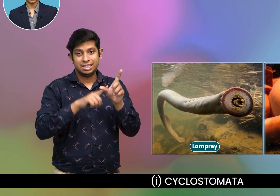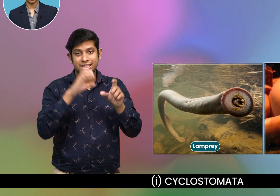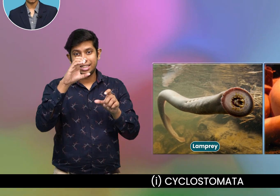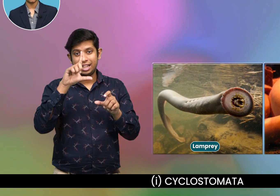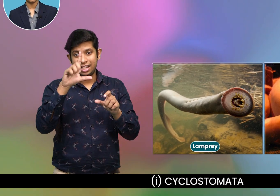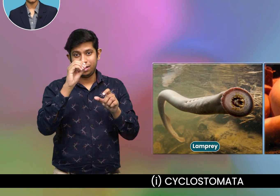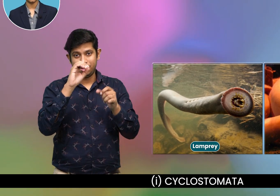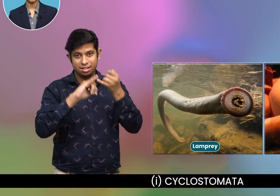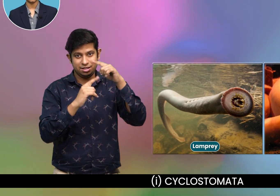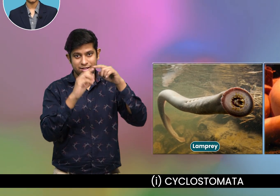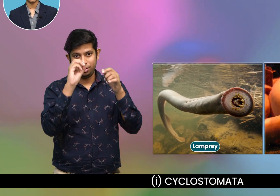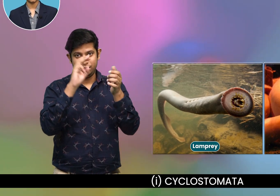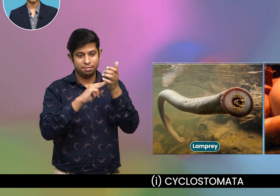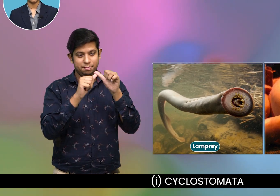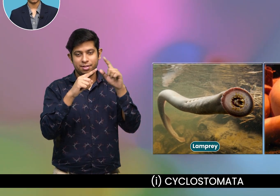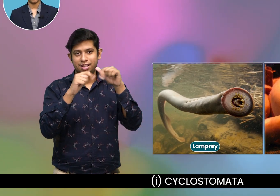Cyclostomata.